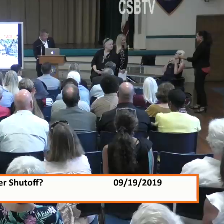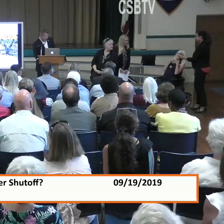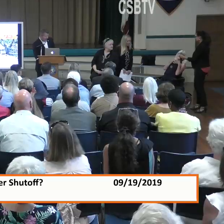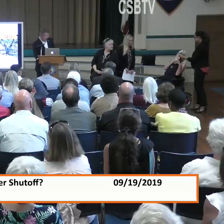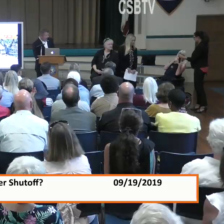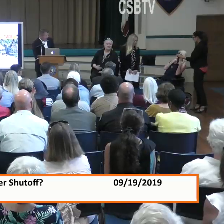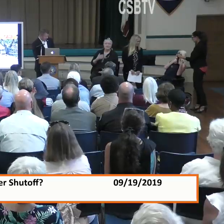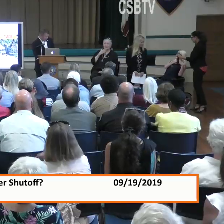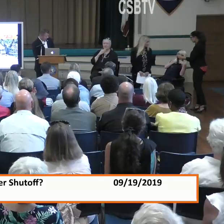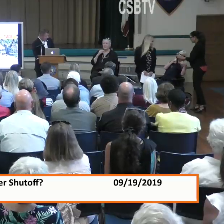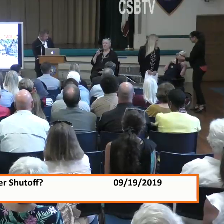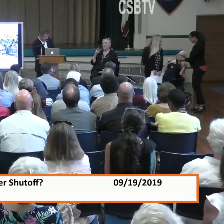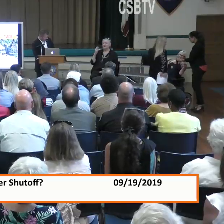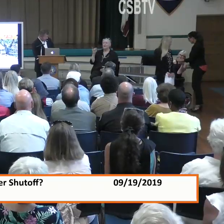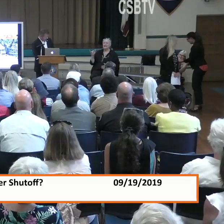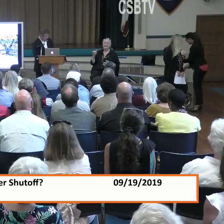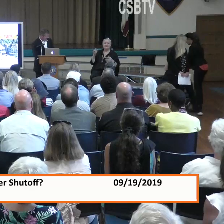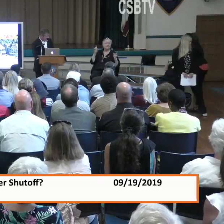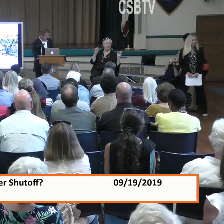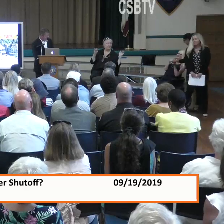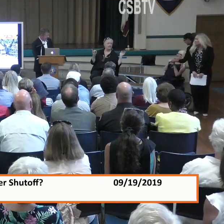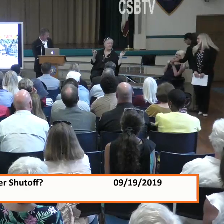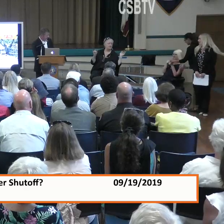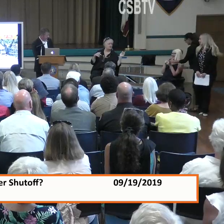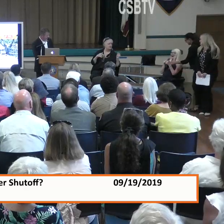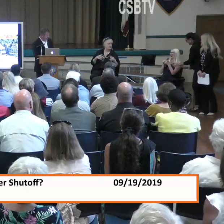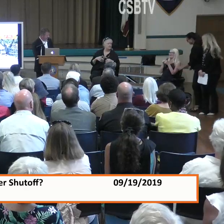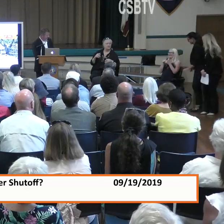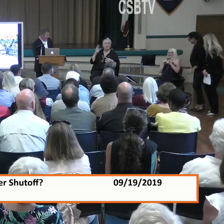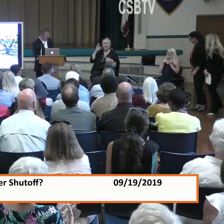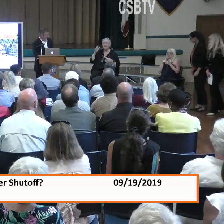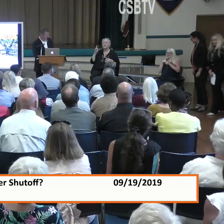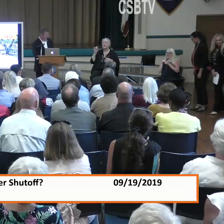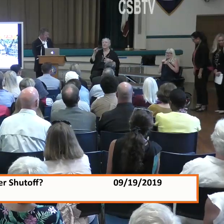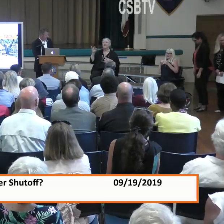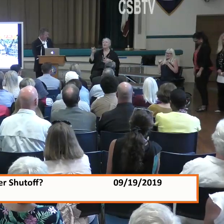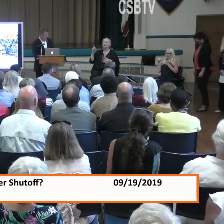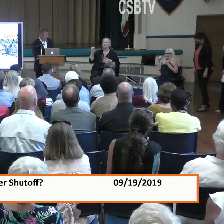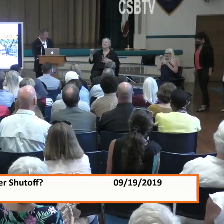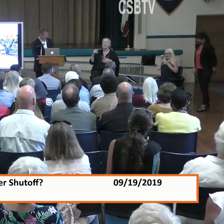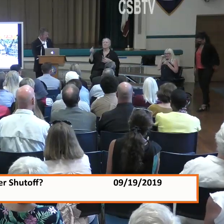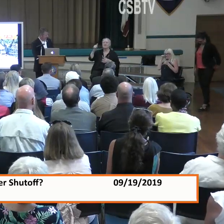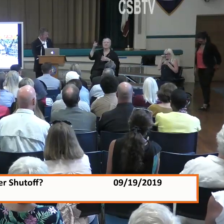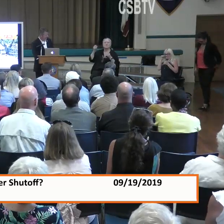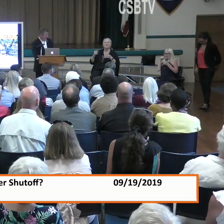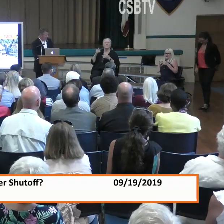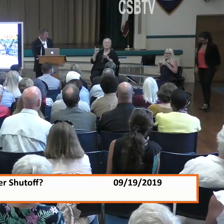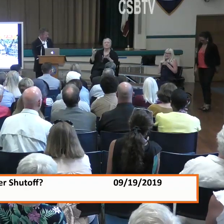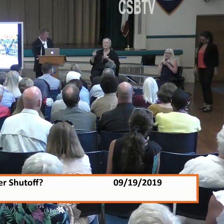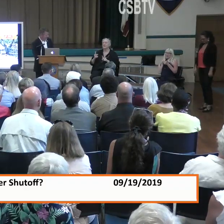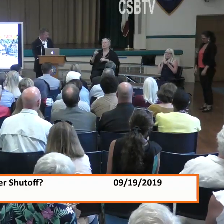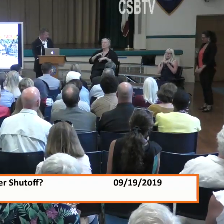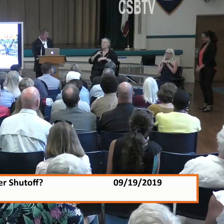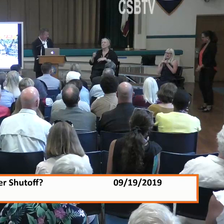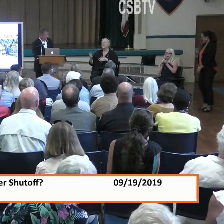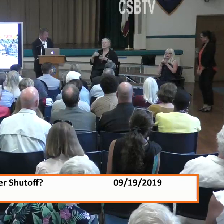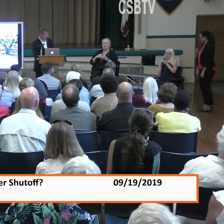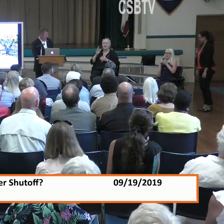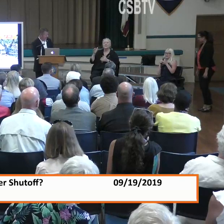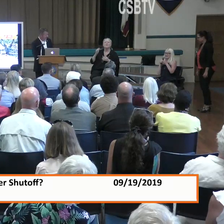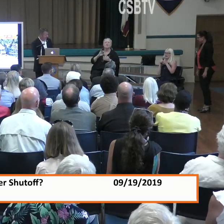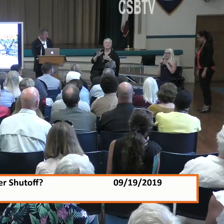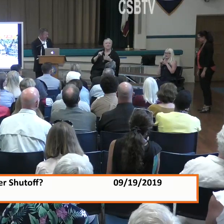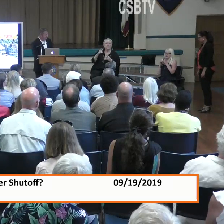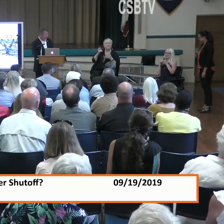Thank you, Rondi. The next question, Danny. Hi, I'm Danny Anderson. I'm the Executive Director of the Independent Living Resource Center, and I'll be available